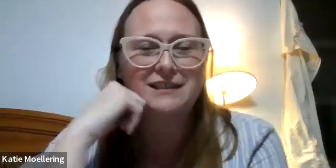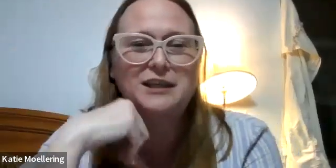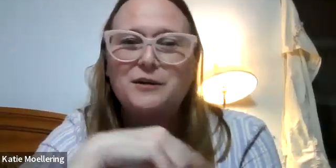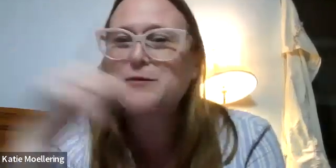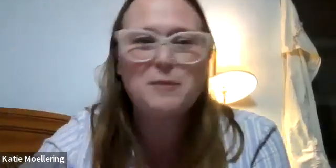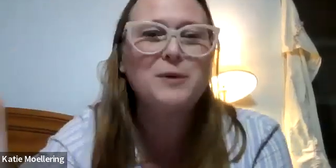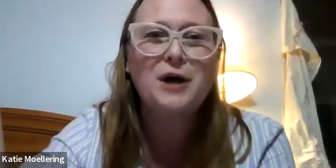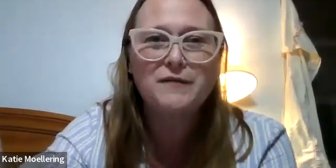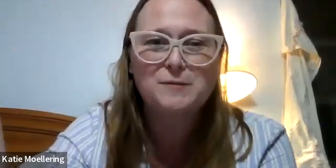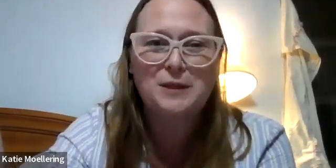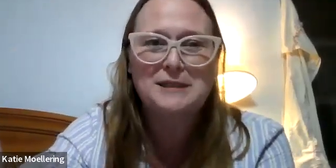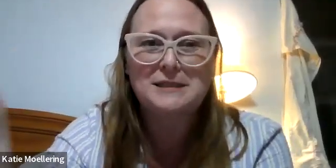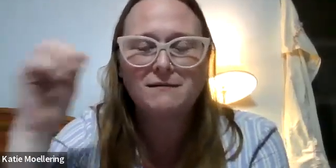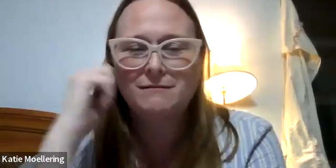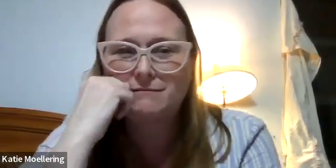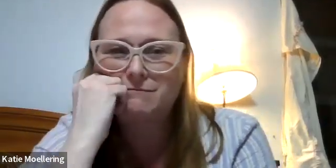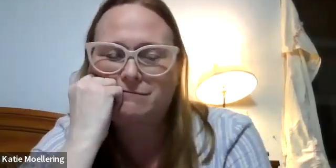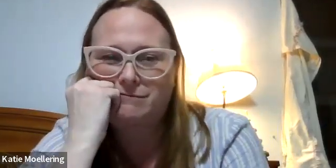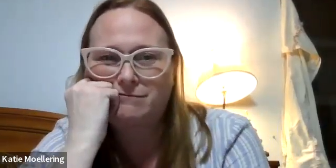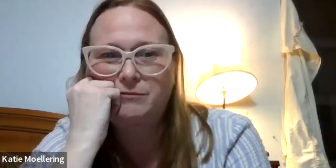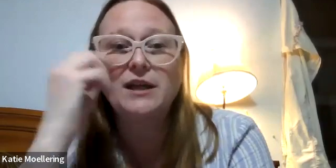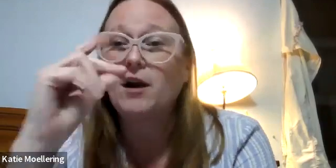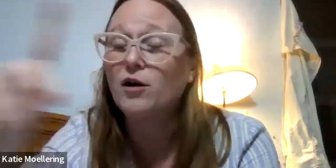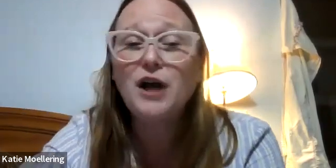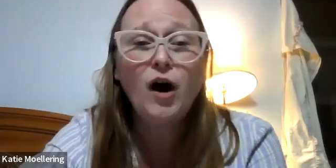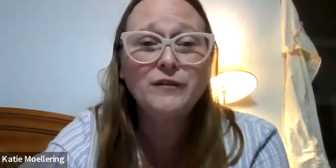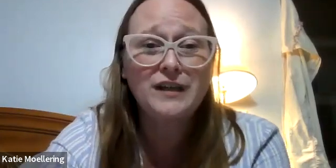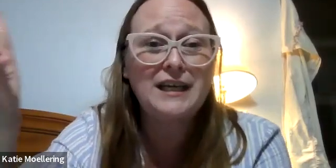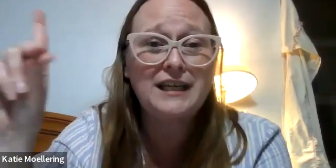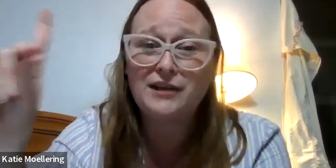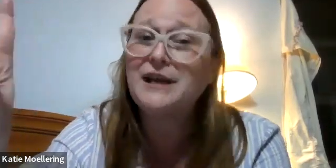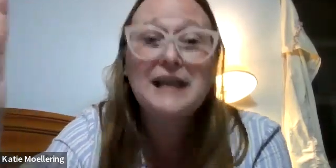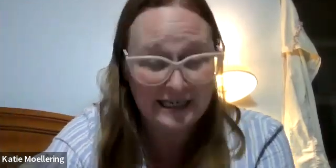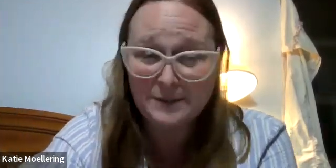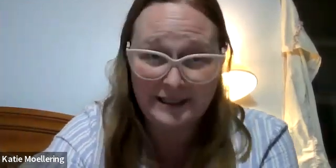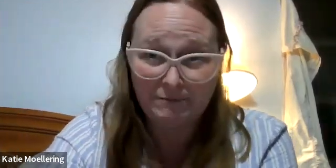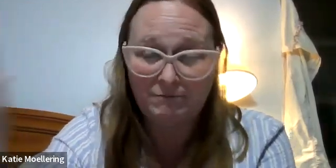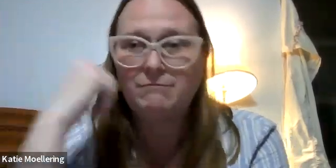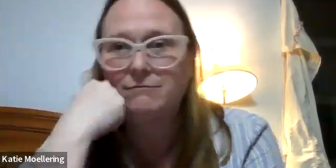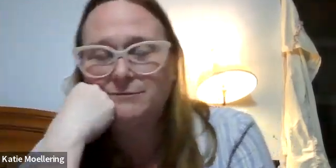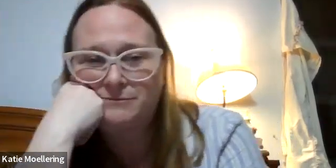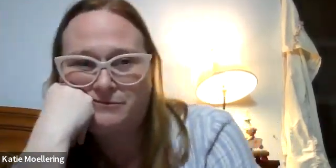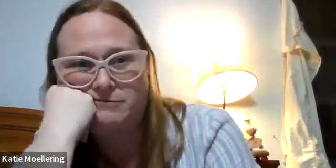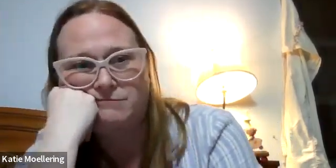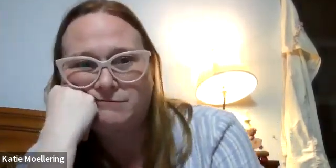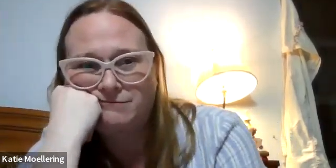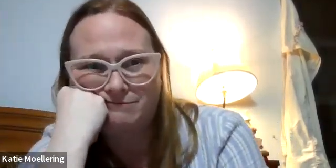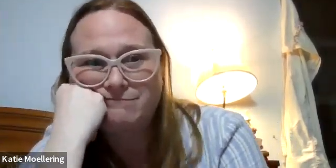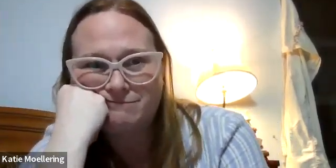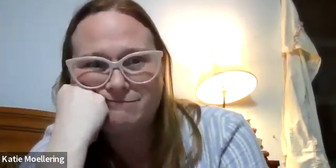like take all those people into office places. Be like, all y'all need hearing enhancement. yes, I